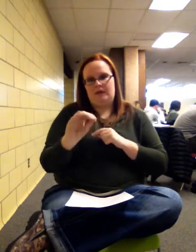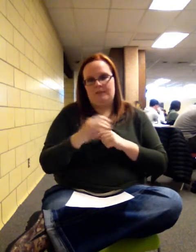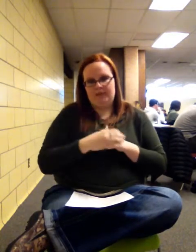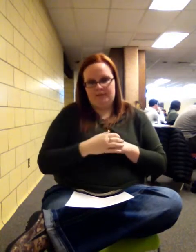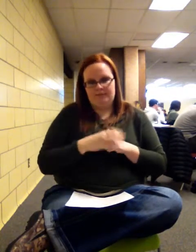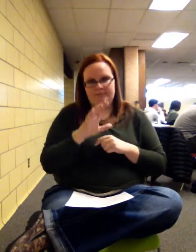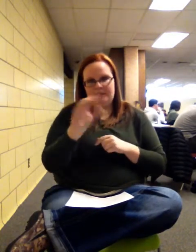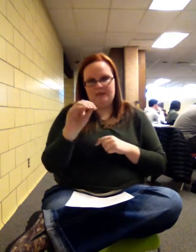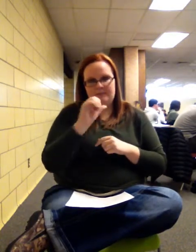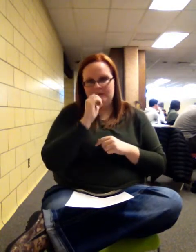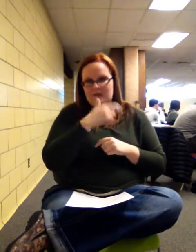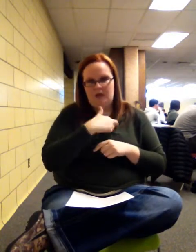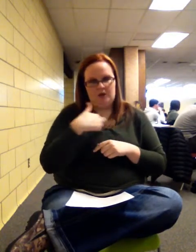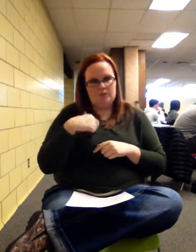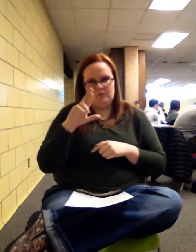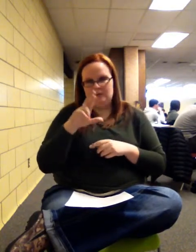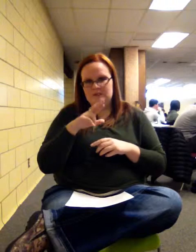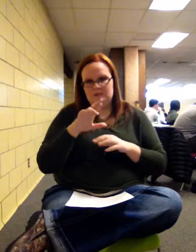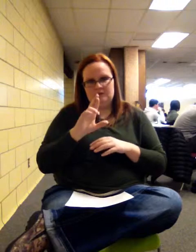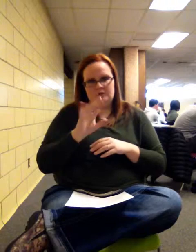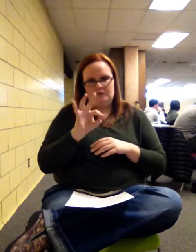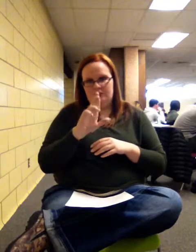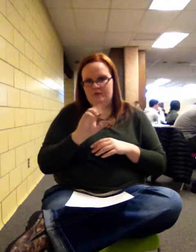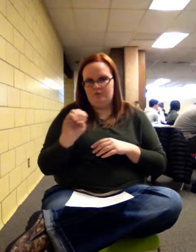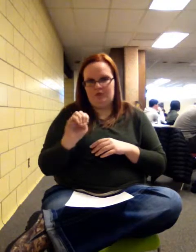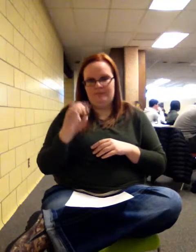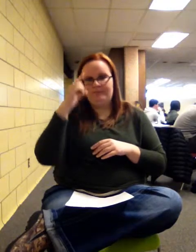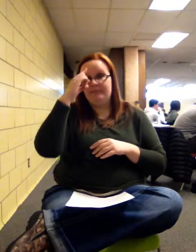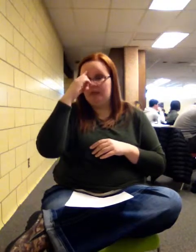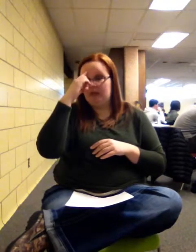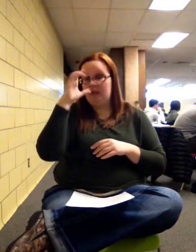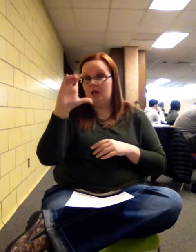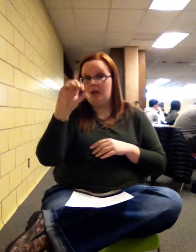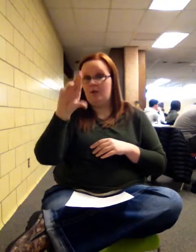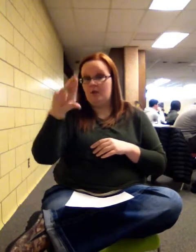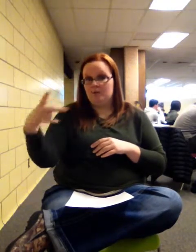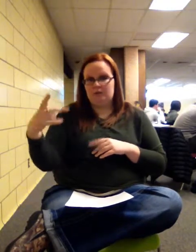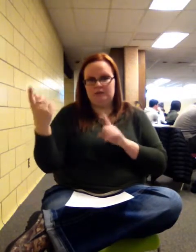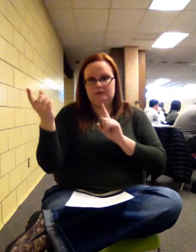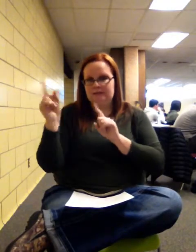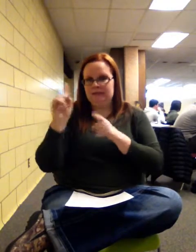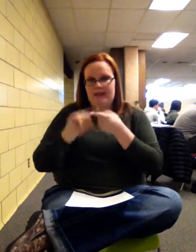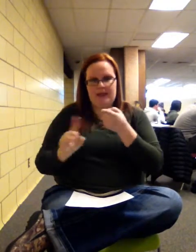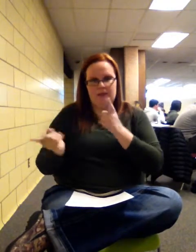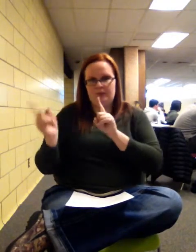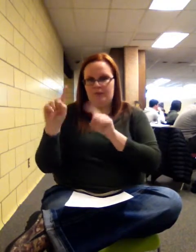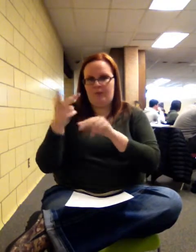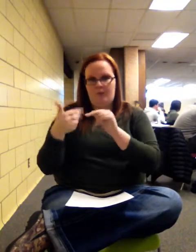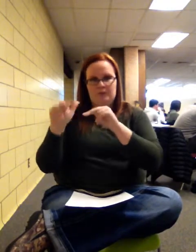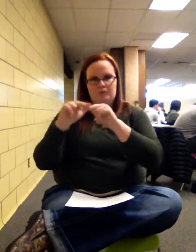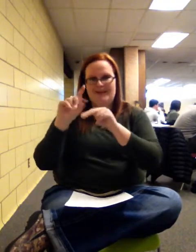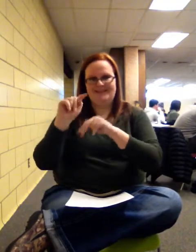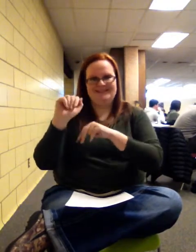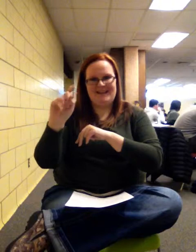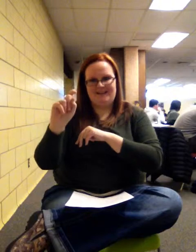not risk-free. Think about it. A corporation, they can't go and raise taxes on people to get money like the government